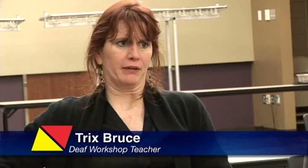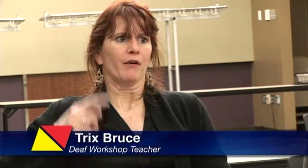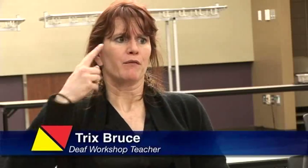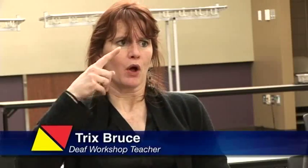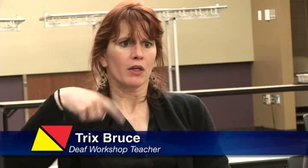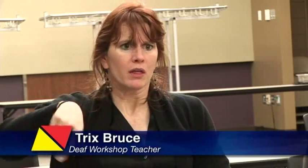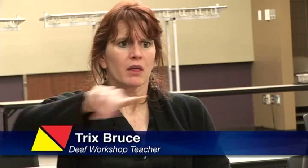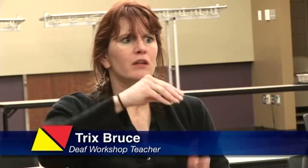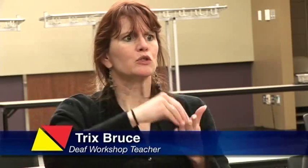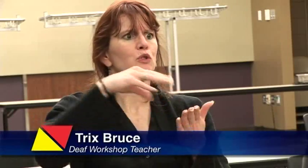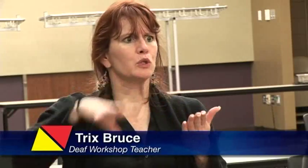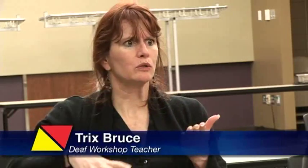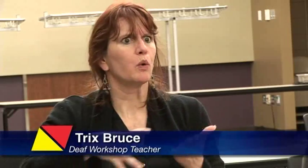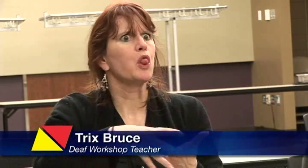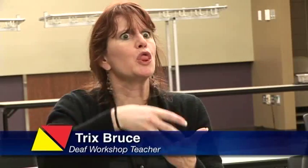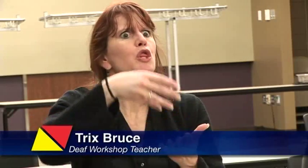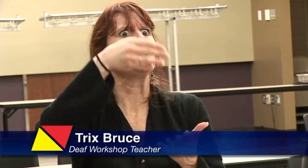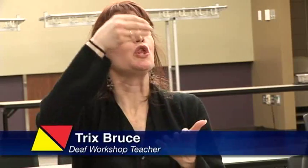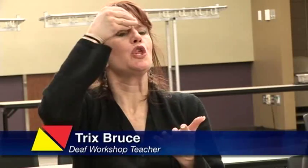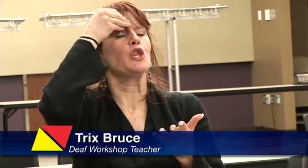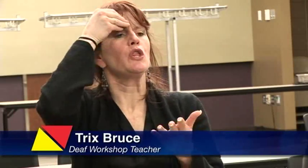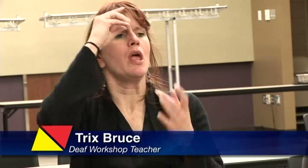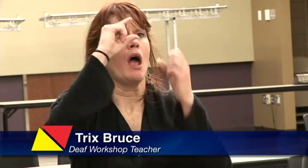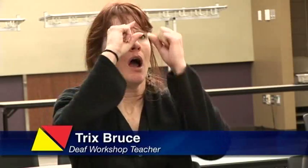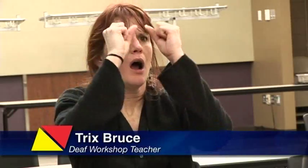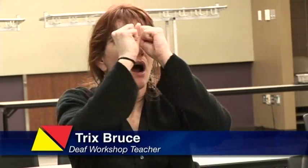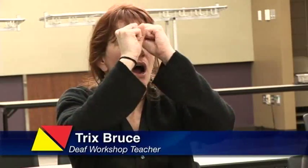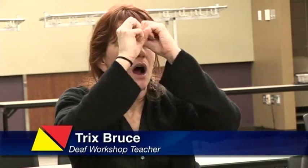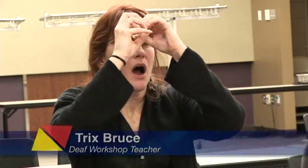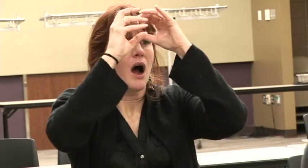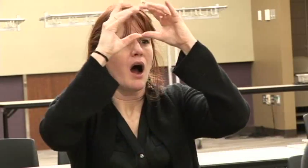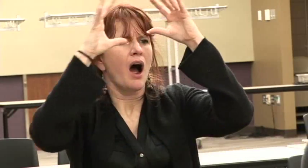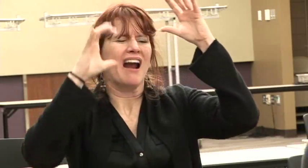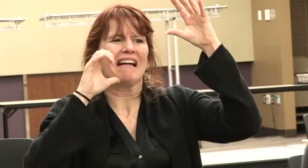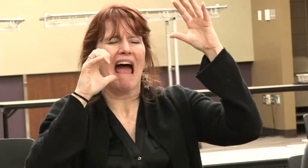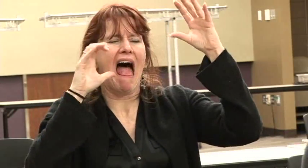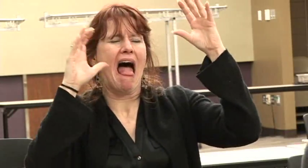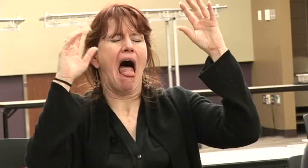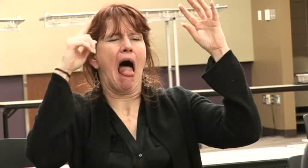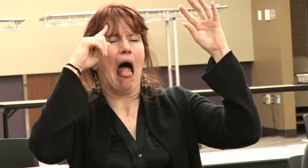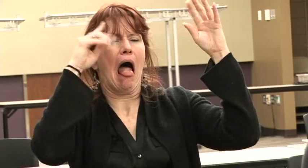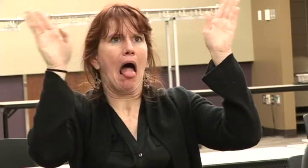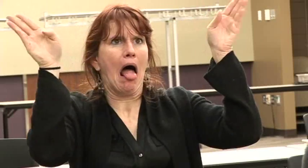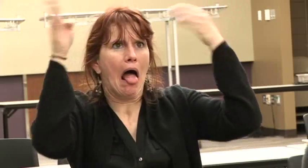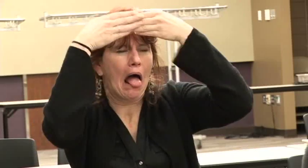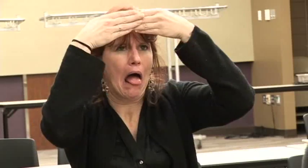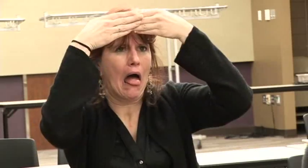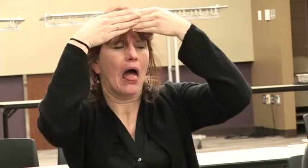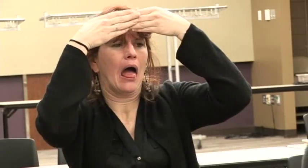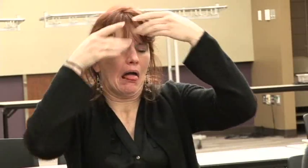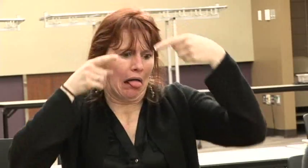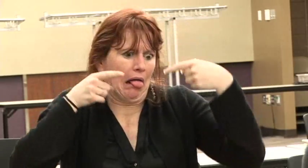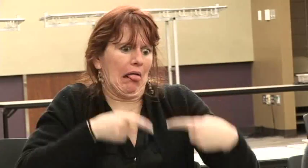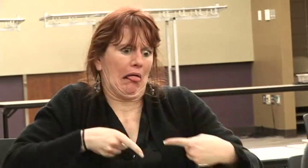benefits students and they learn how to visualize and expand their knowledge and not shut down from frustration.